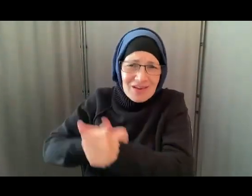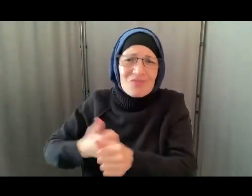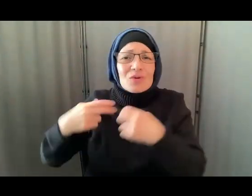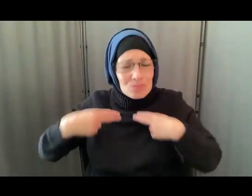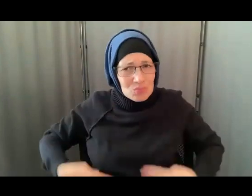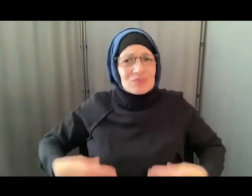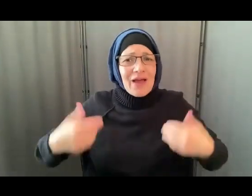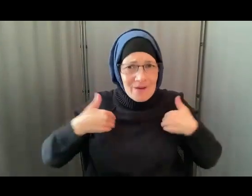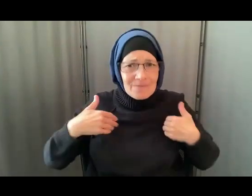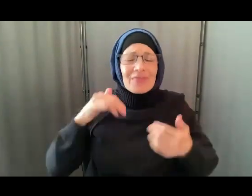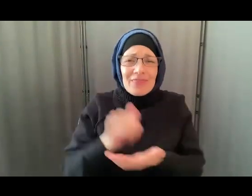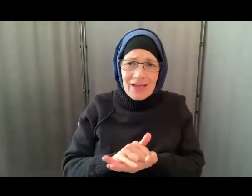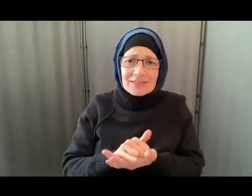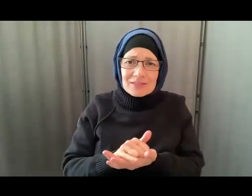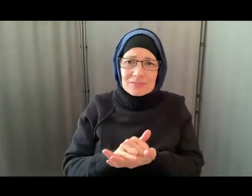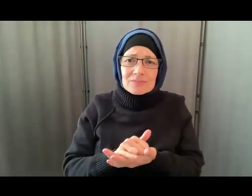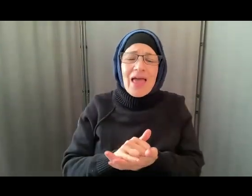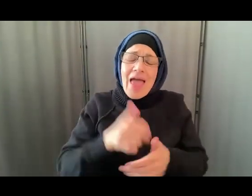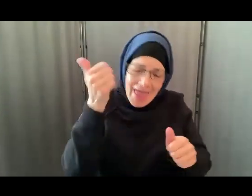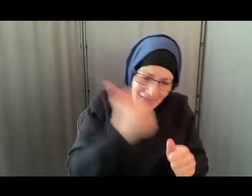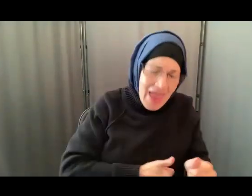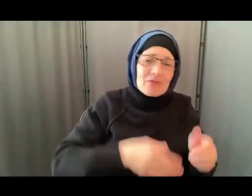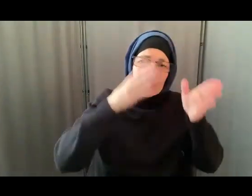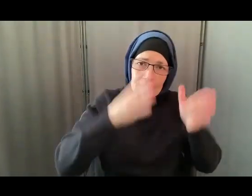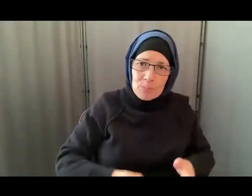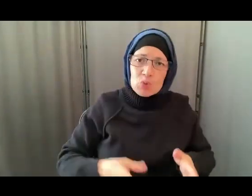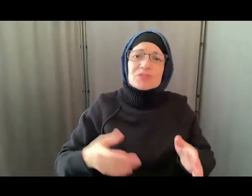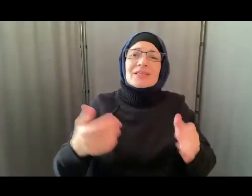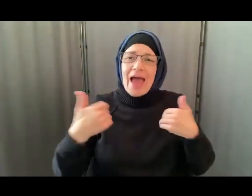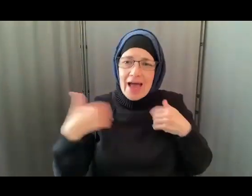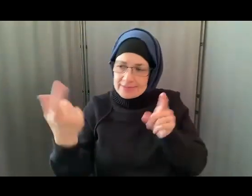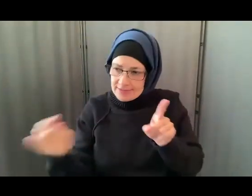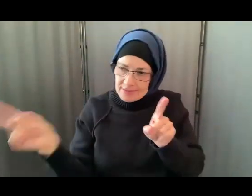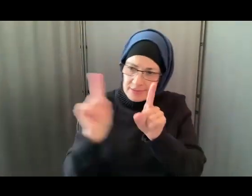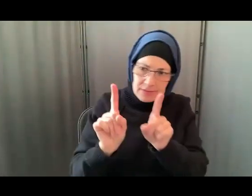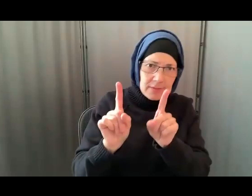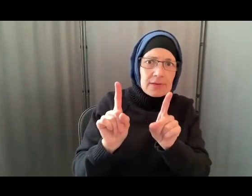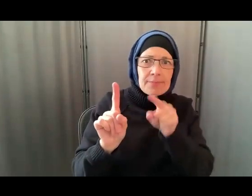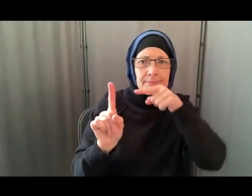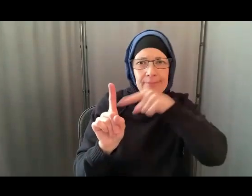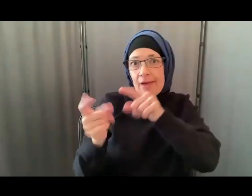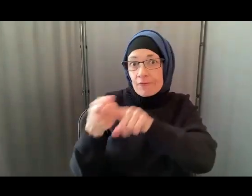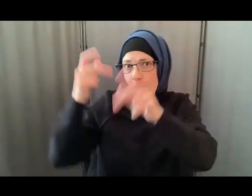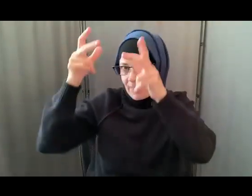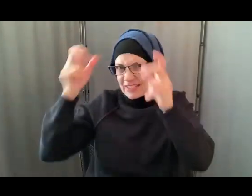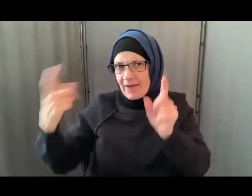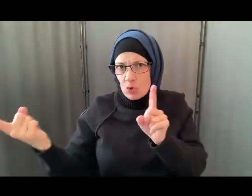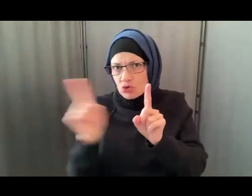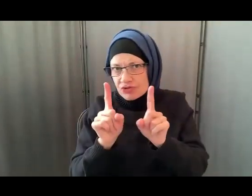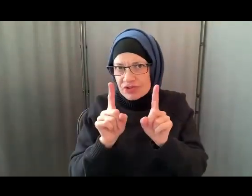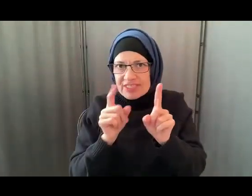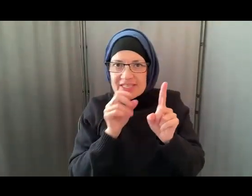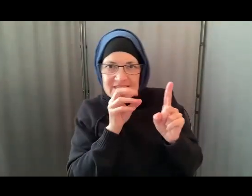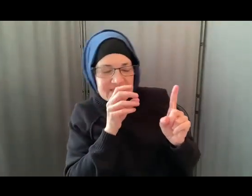human being has a companion from the devils to tempt us, to persuade us,